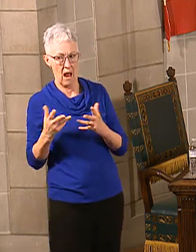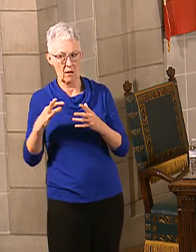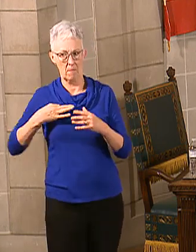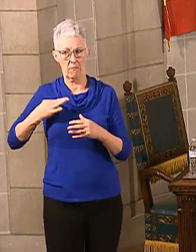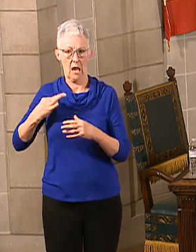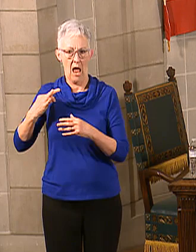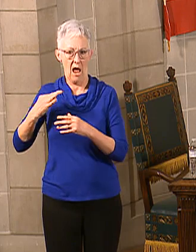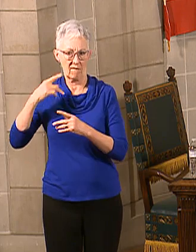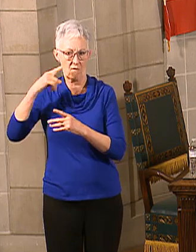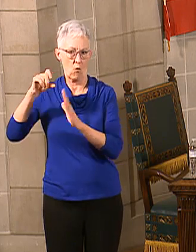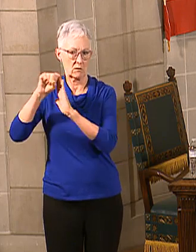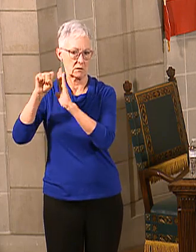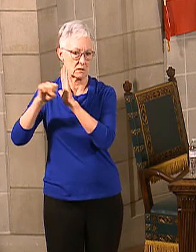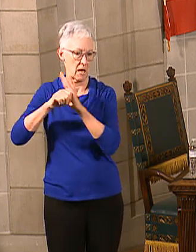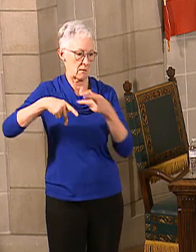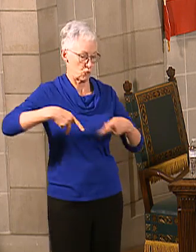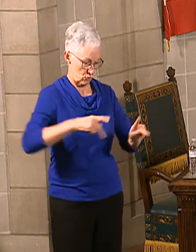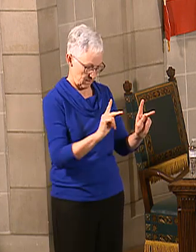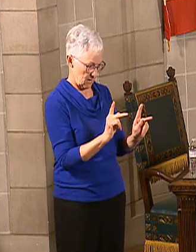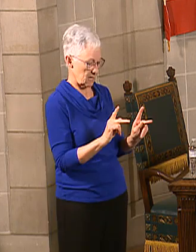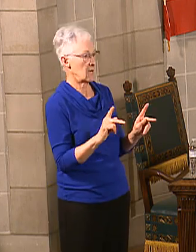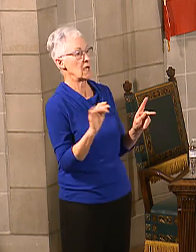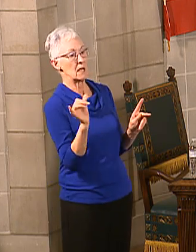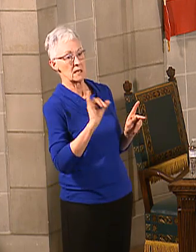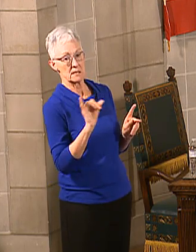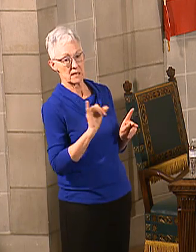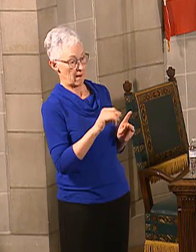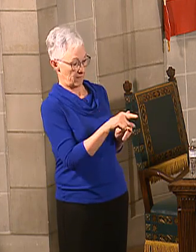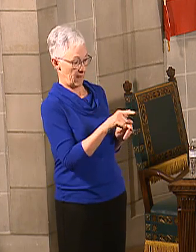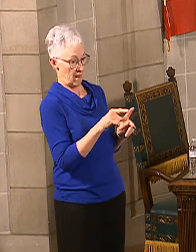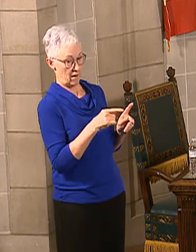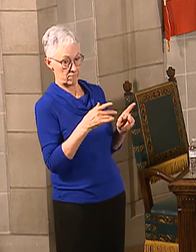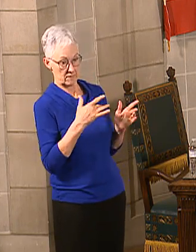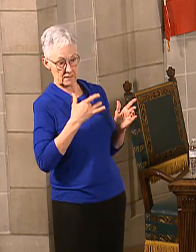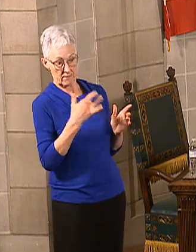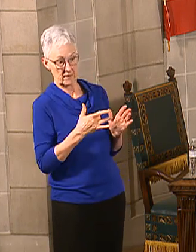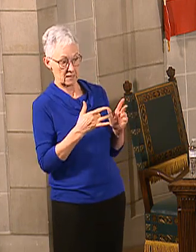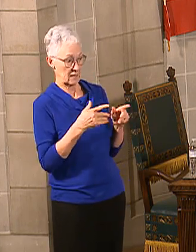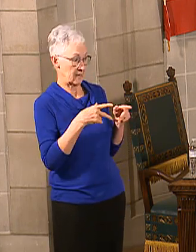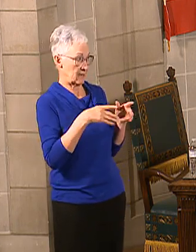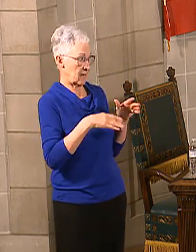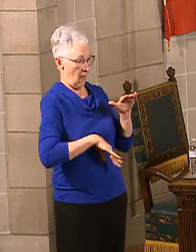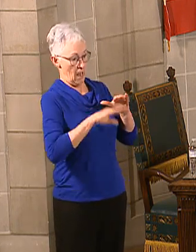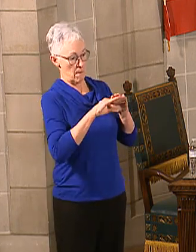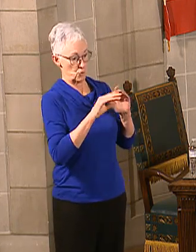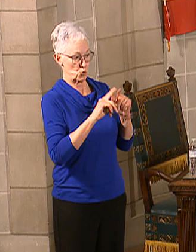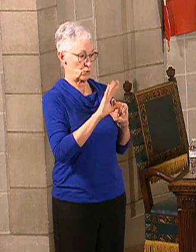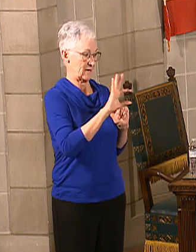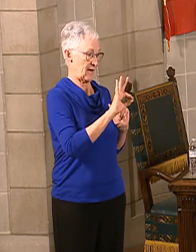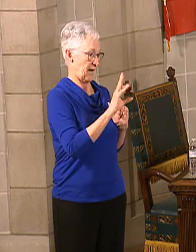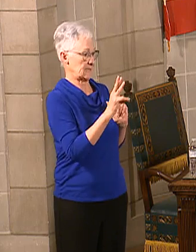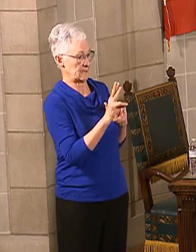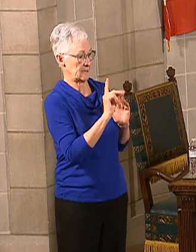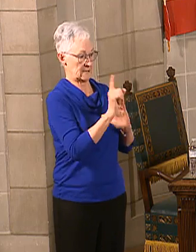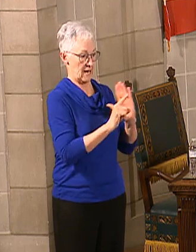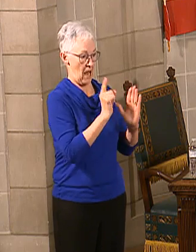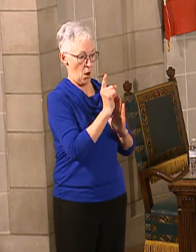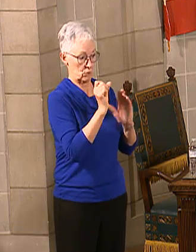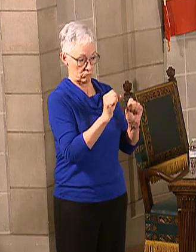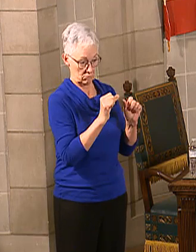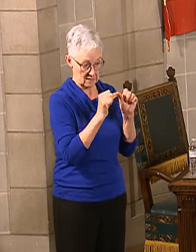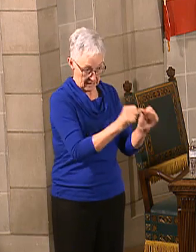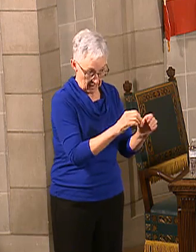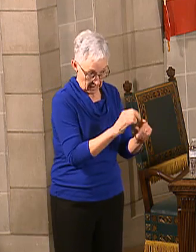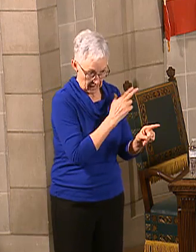the capacity there. We also waived some of the licensing restrictions on the people they're hiring. And,